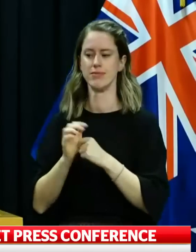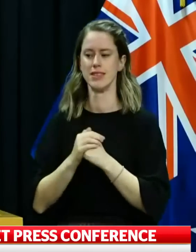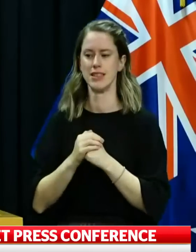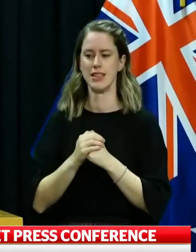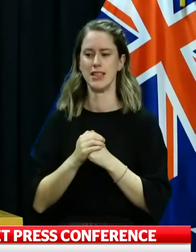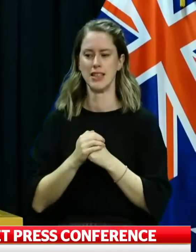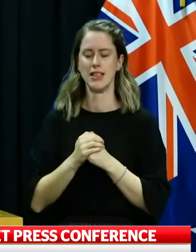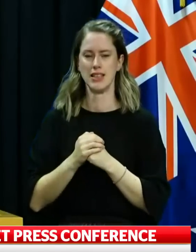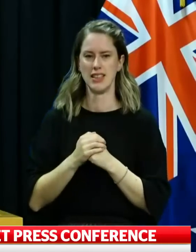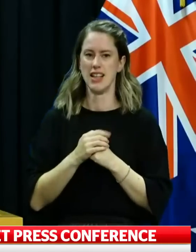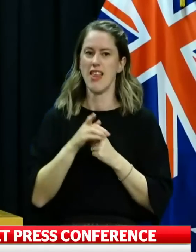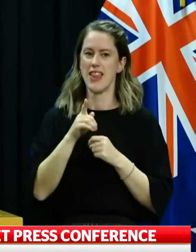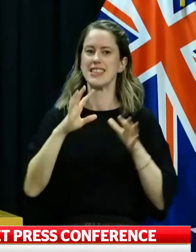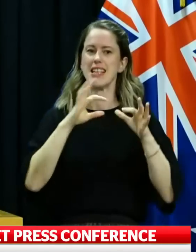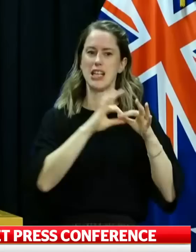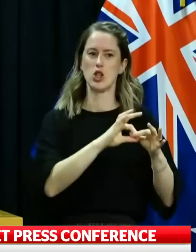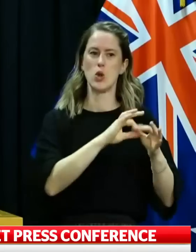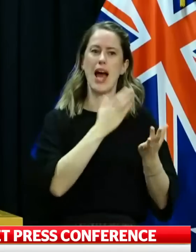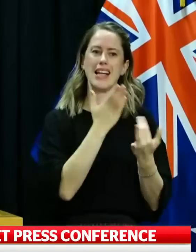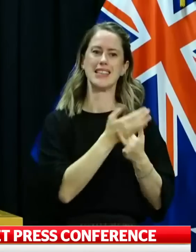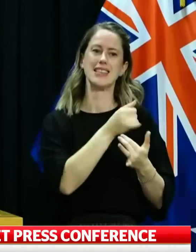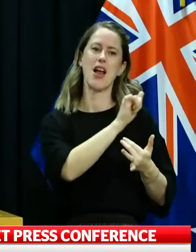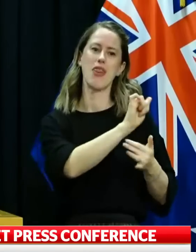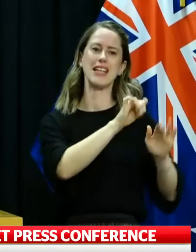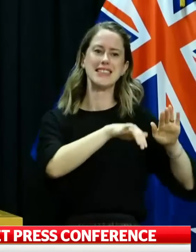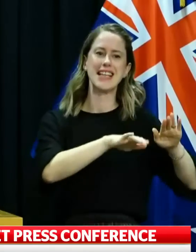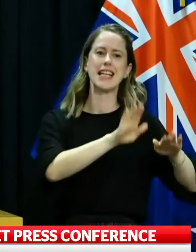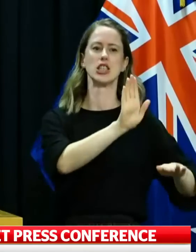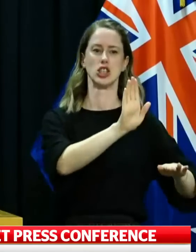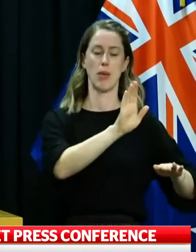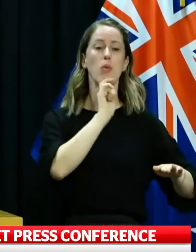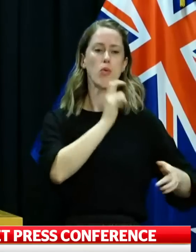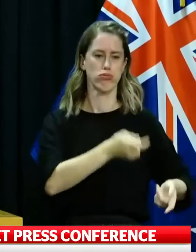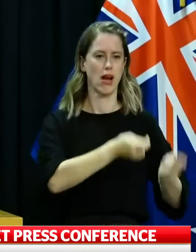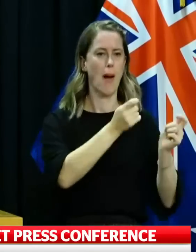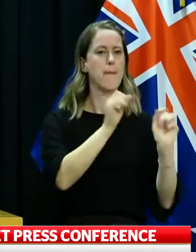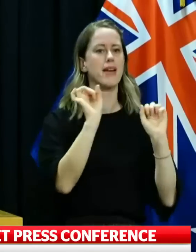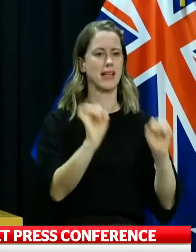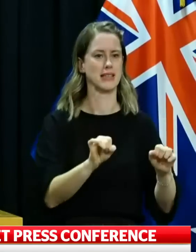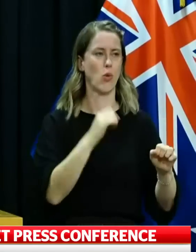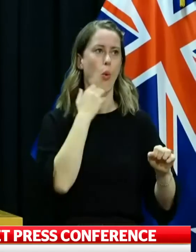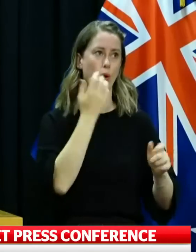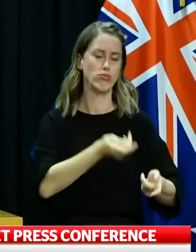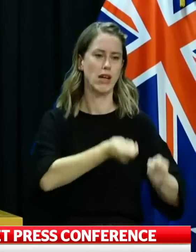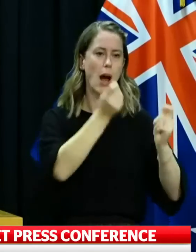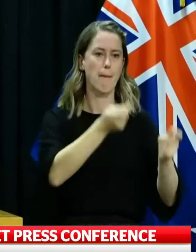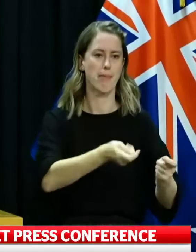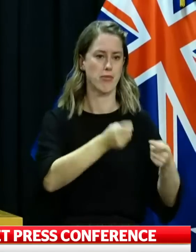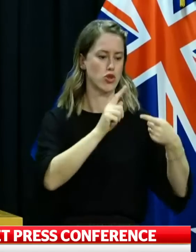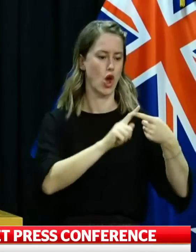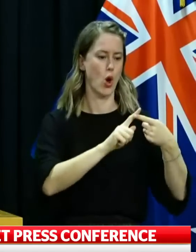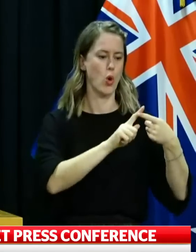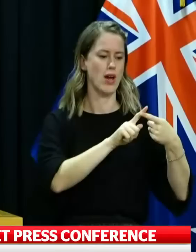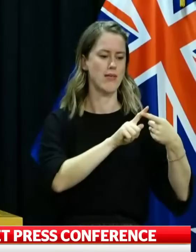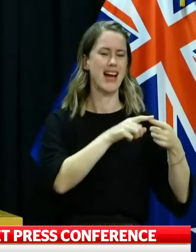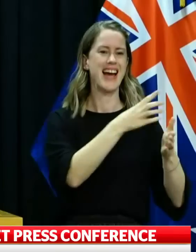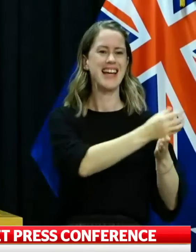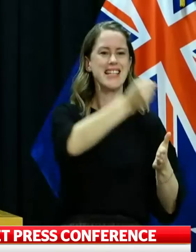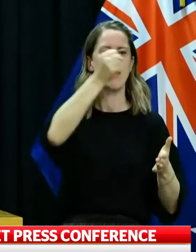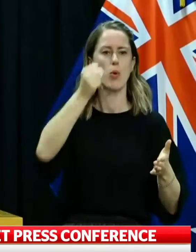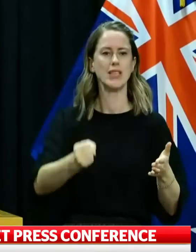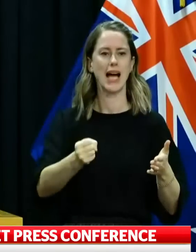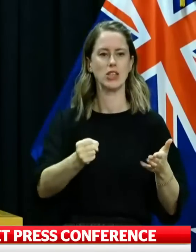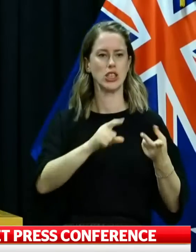ability to access citizenship. And so will we be raising that? Yes, we have consistently. Deportation,